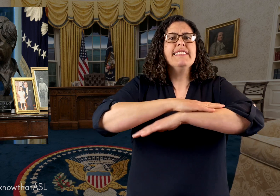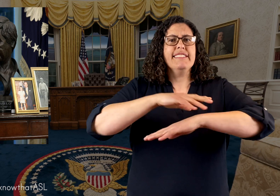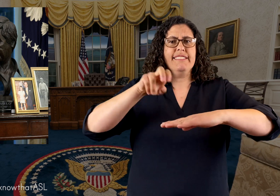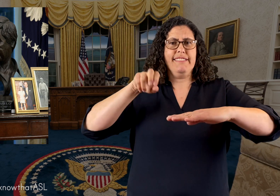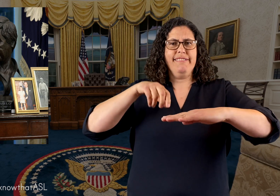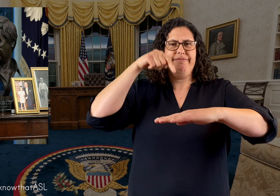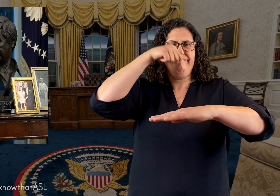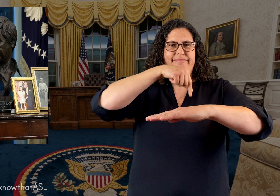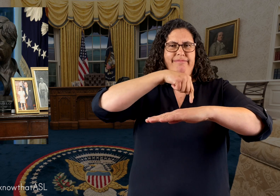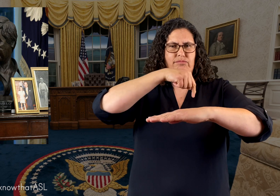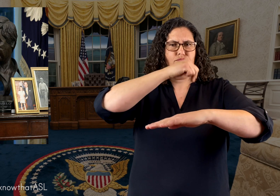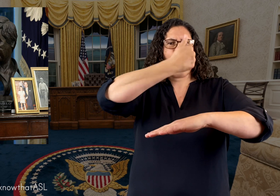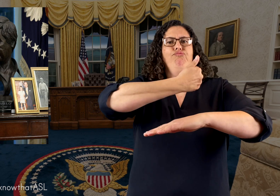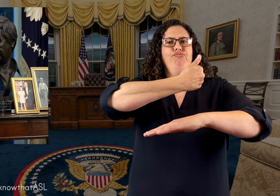Oval Office behind his desk.